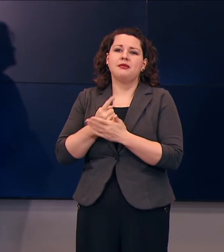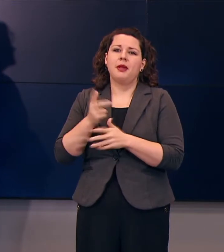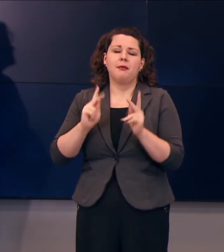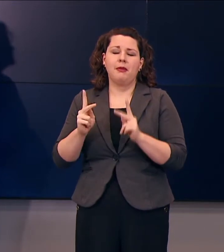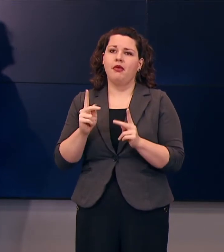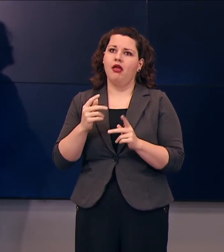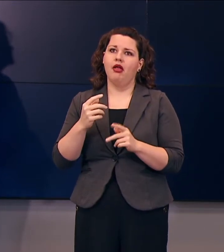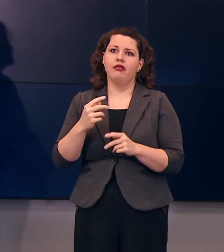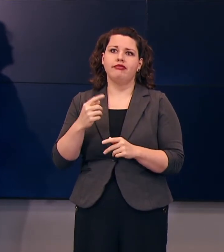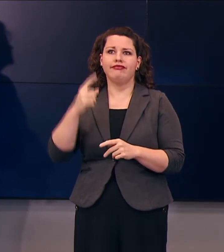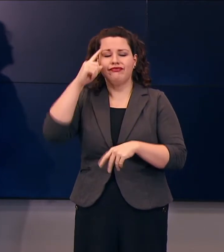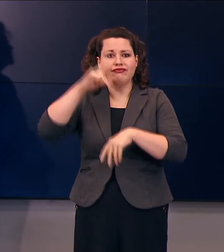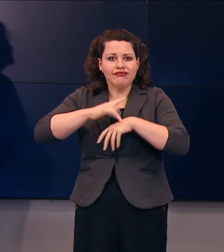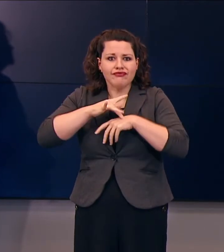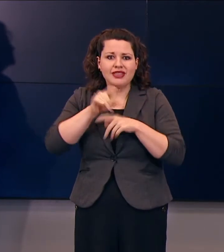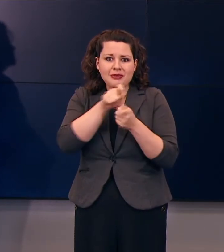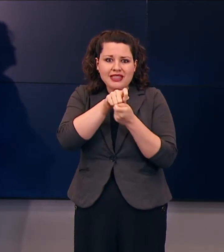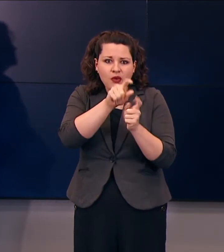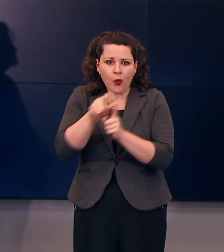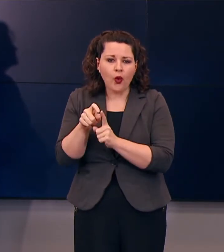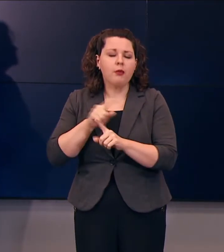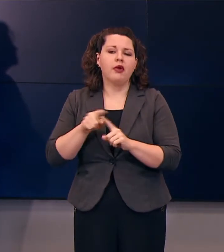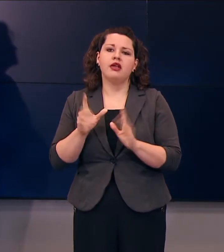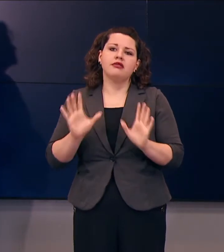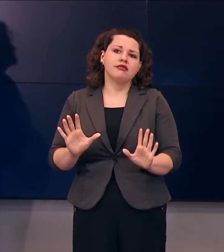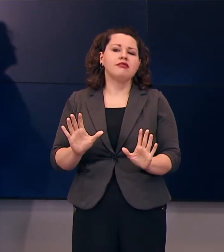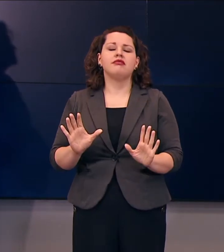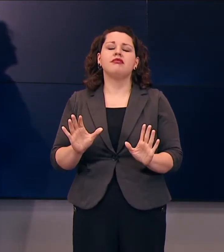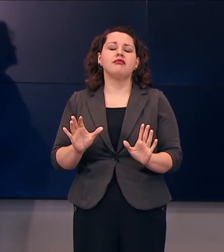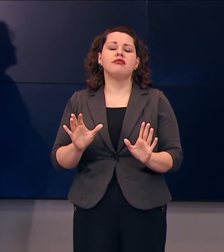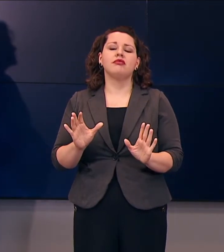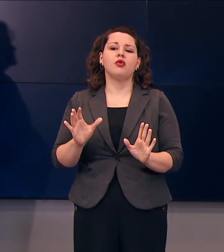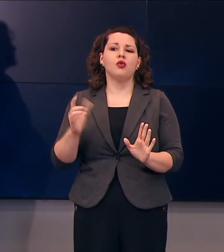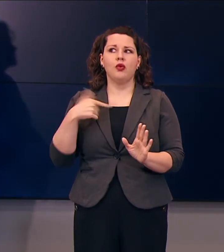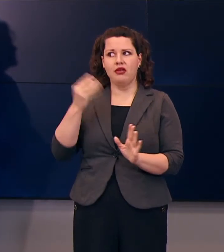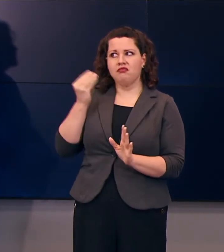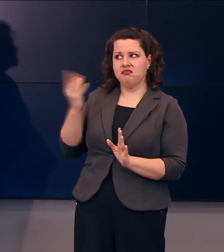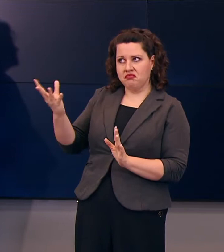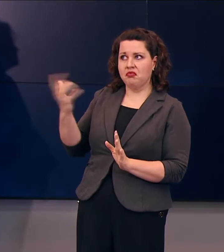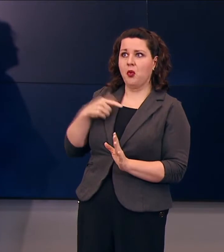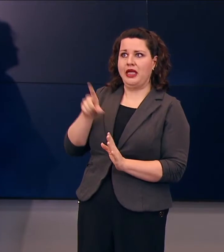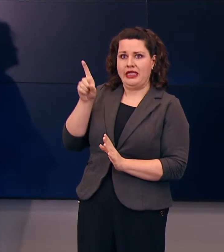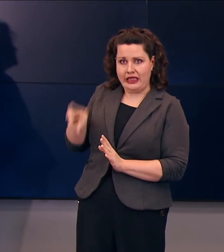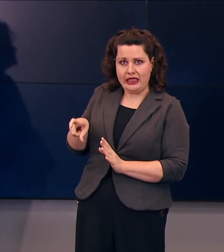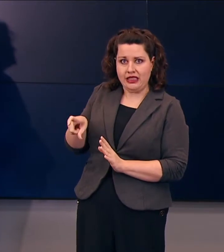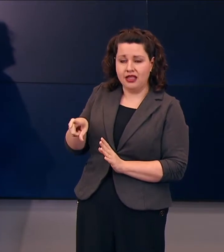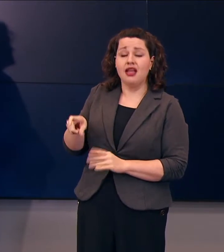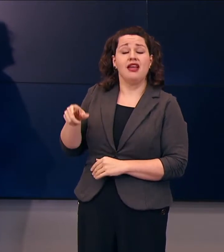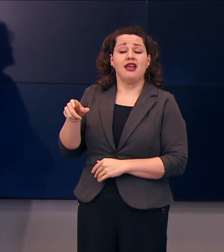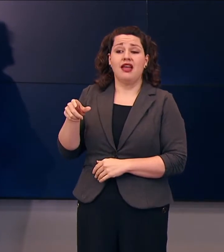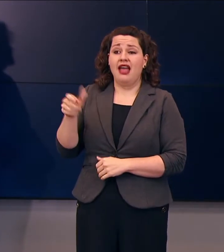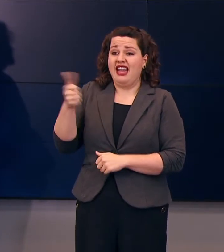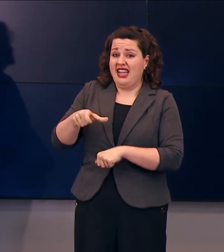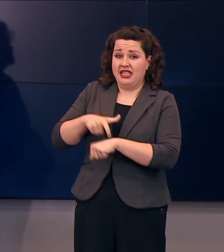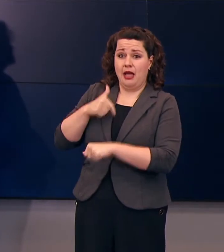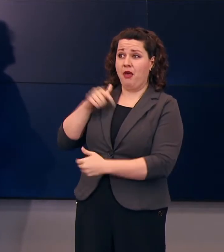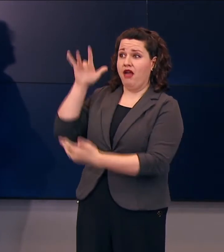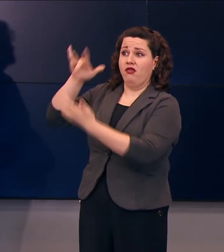semantics, but you know, we've made them aware that we need, and every time that I've reached out,